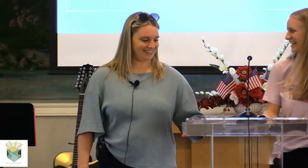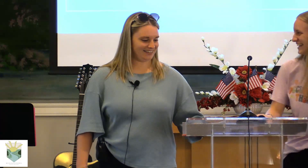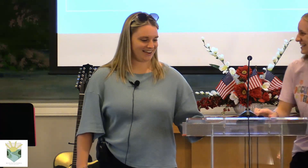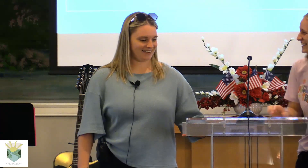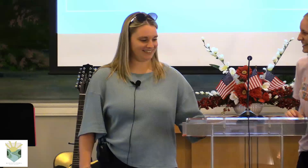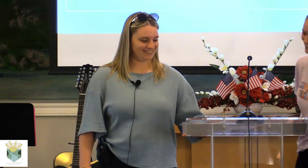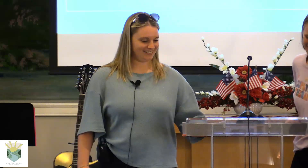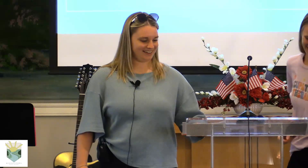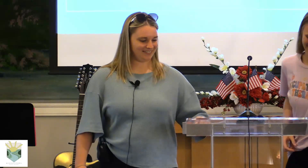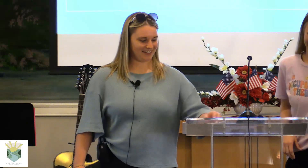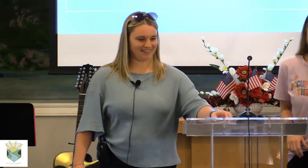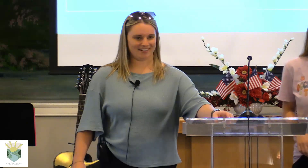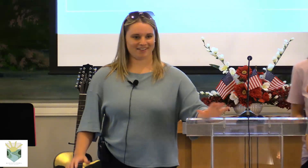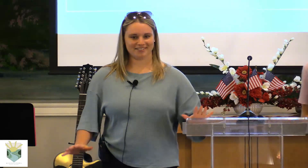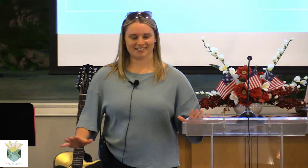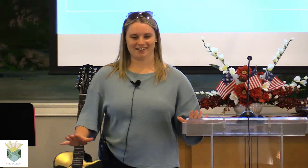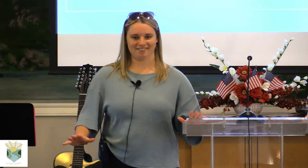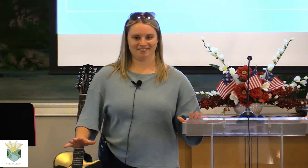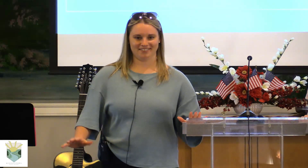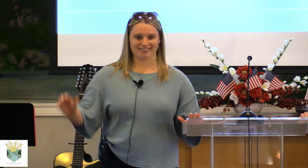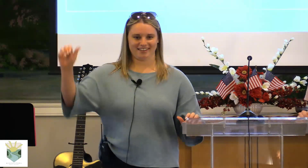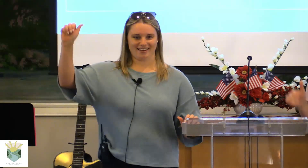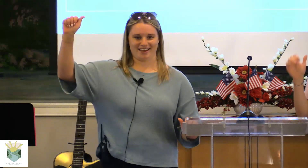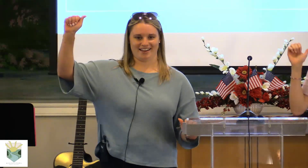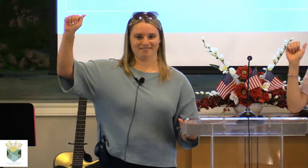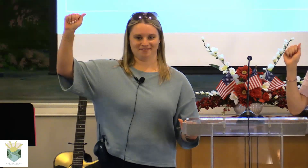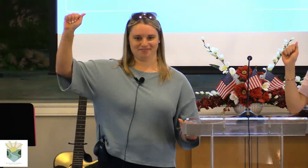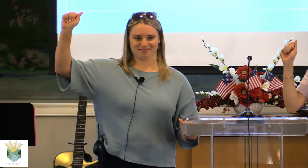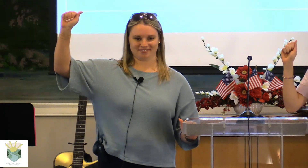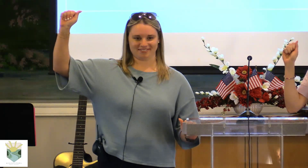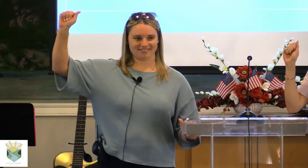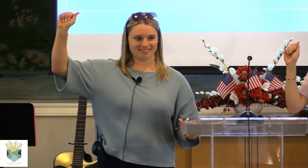Okay, here we go. I'll go slow. A,